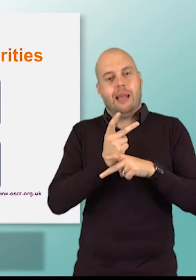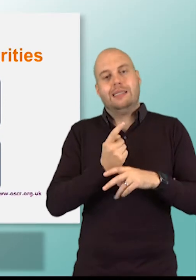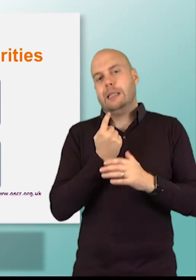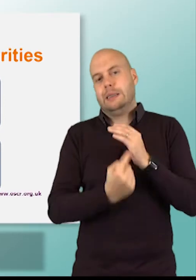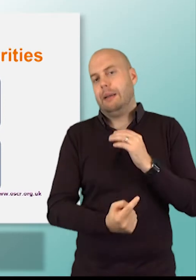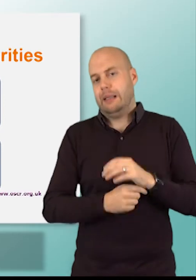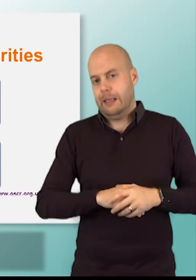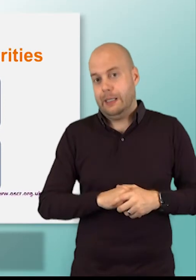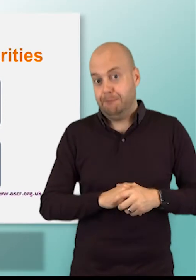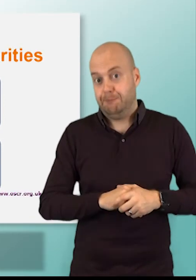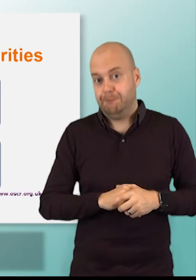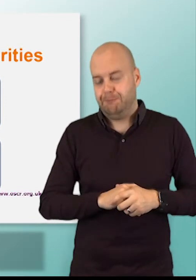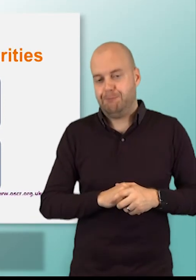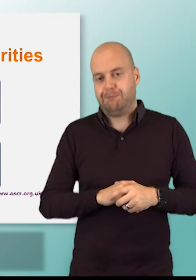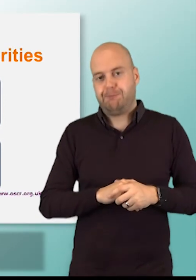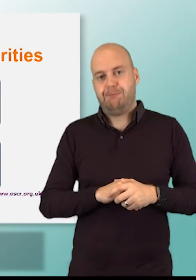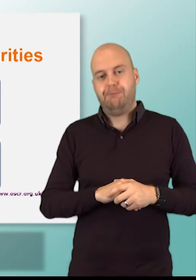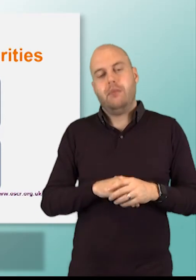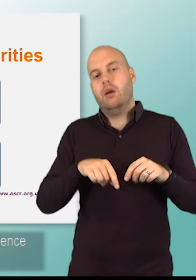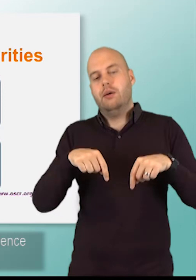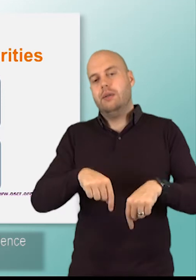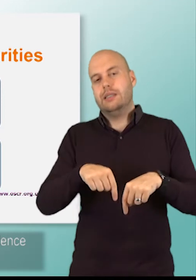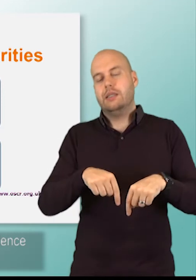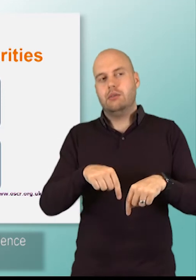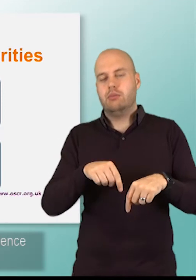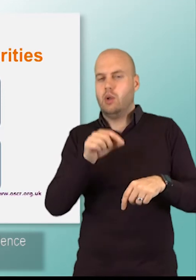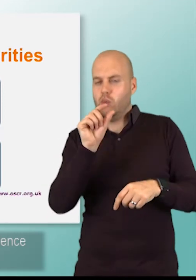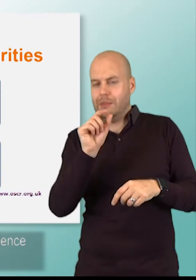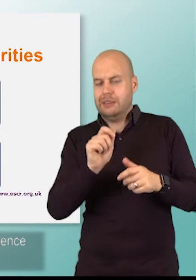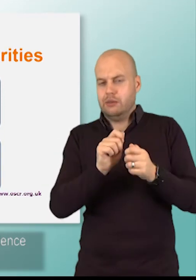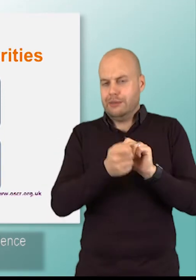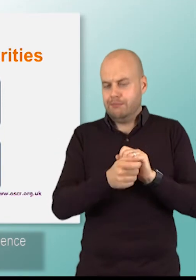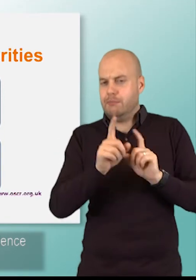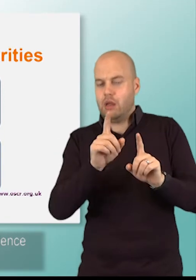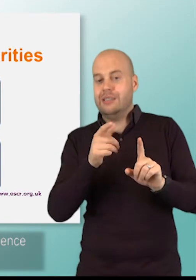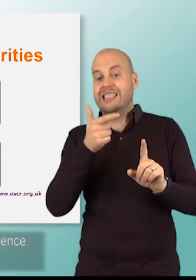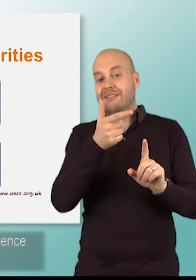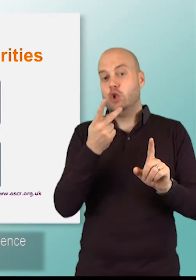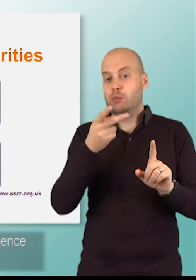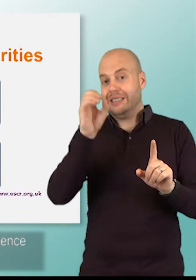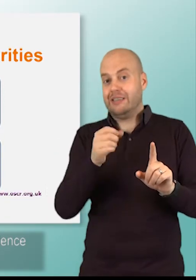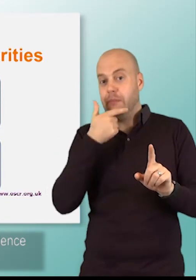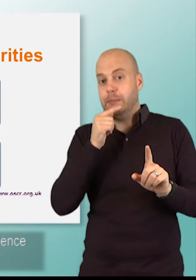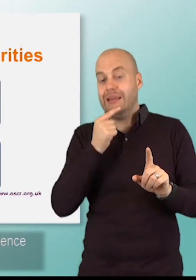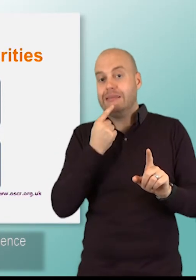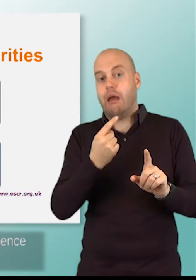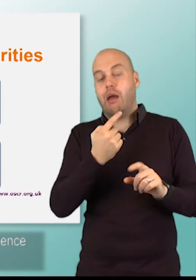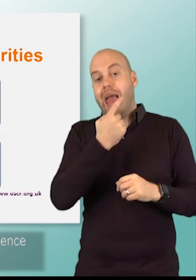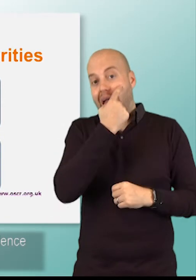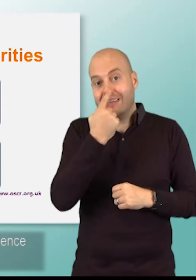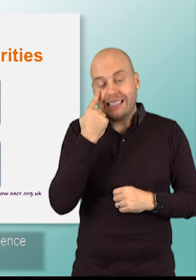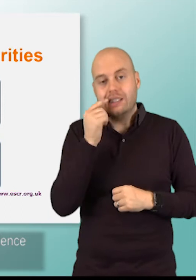And this is a slightly different thing. The last statistic there is that 72% of people say evidence of the